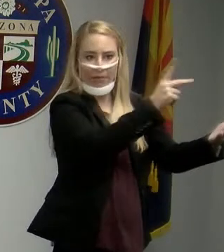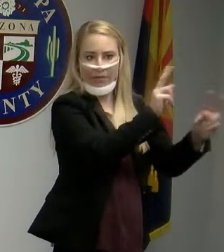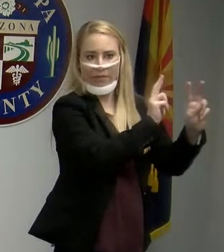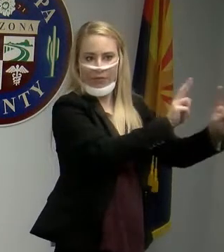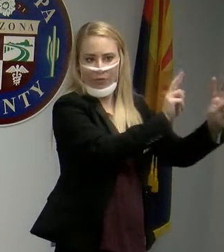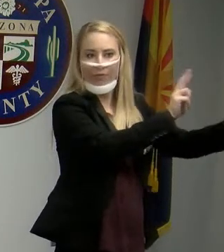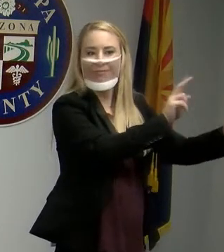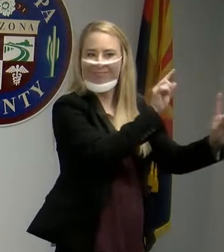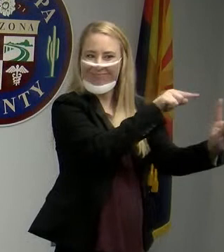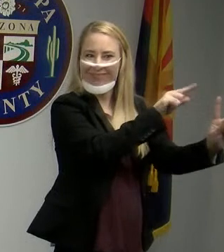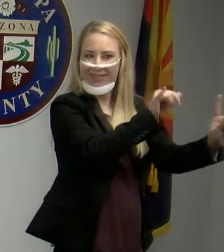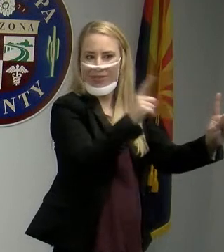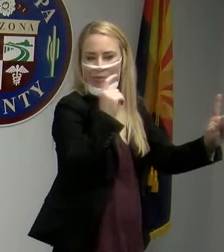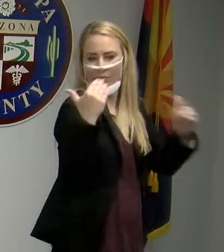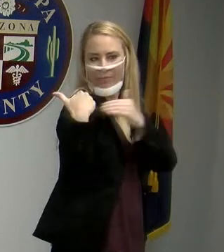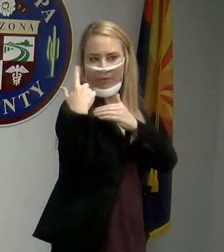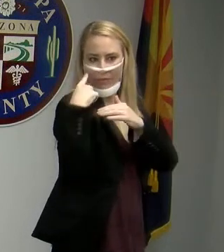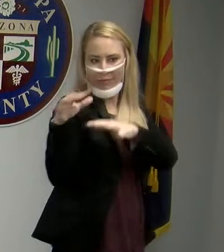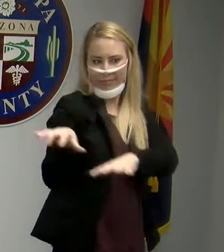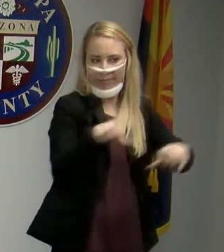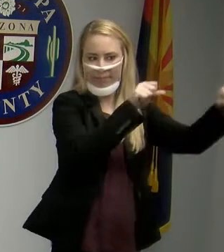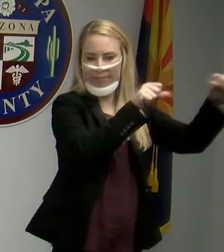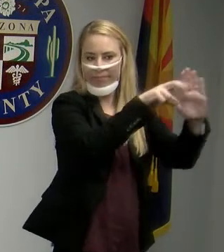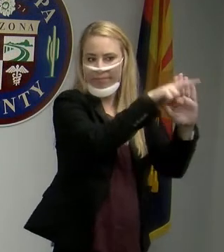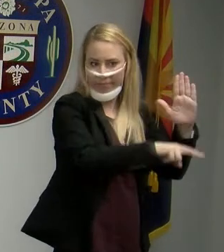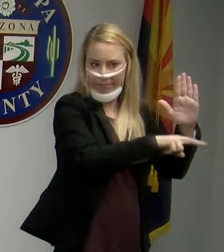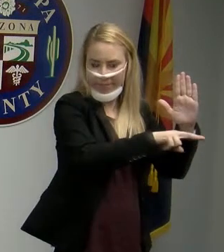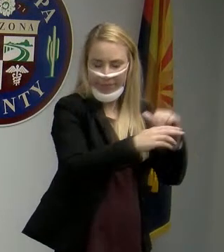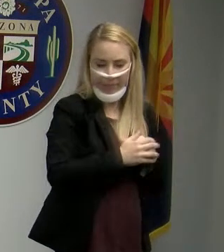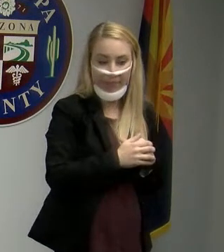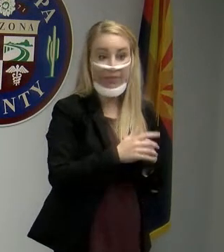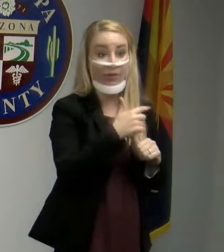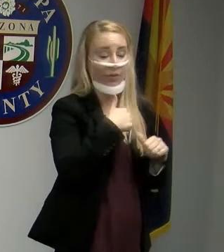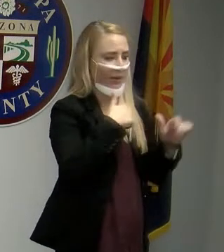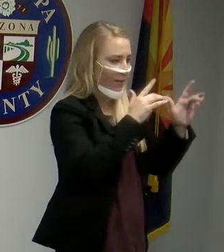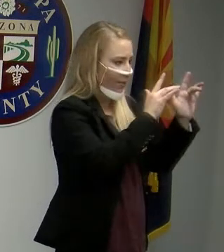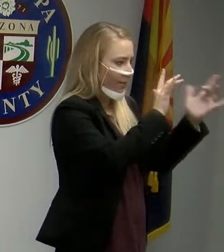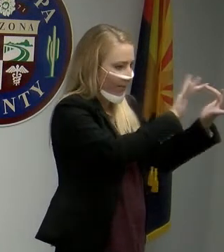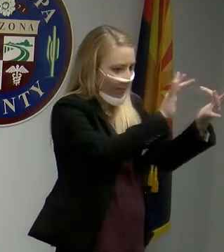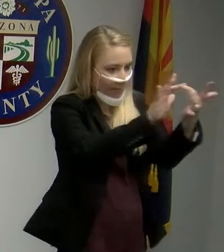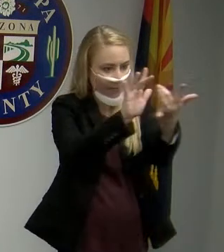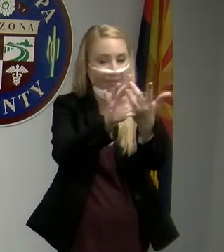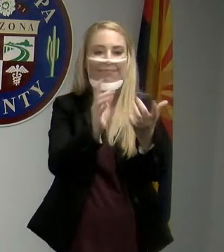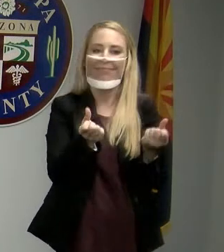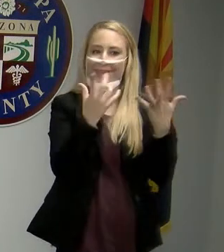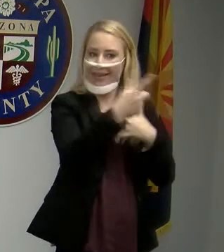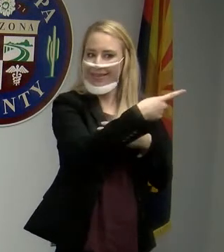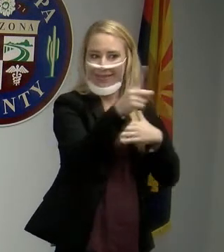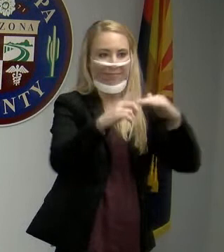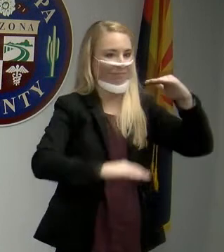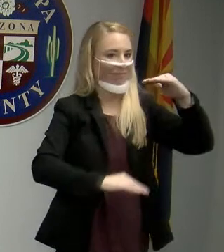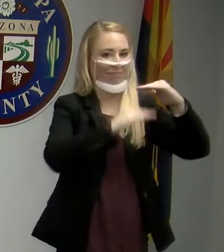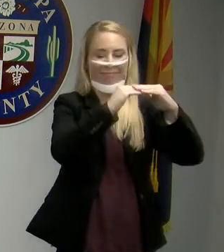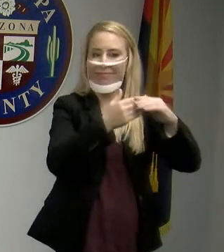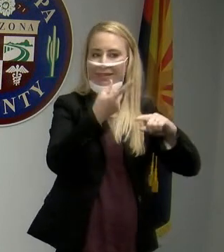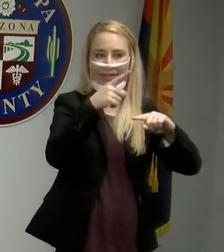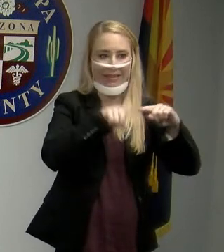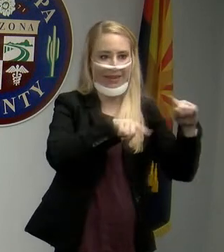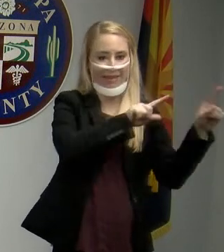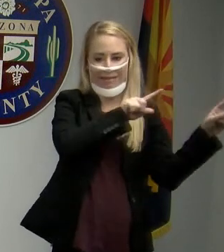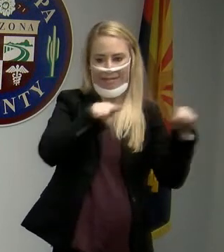funeral home. When we talked to these funeral homes, we did hear that many of them were at capacity and were not able to take additional